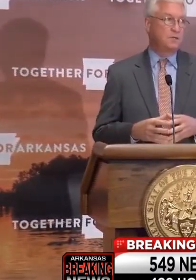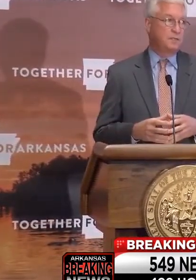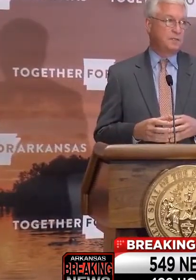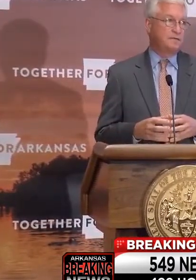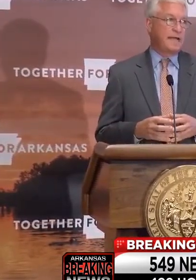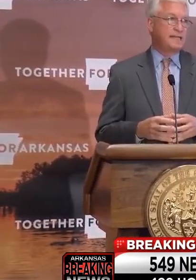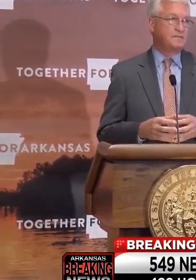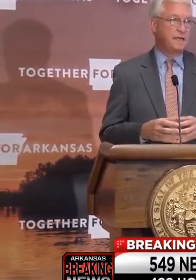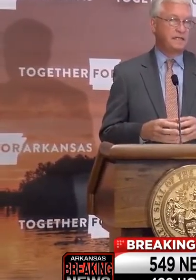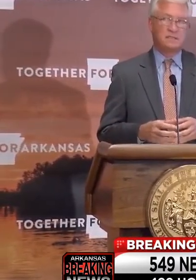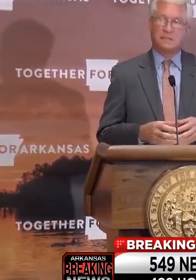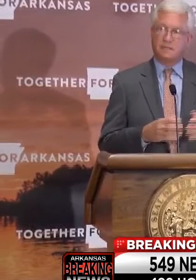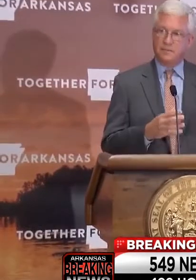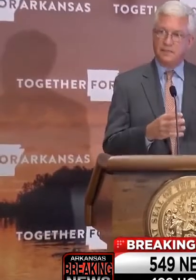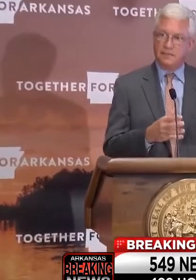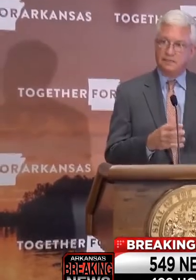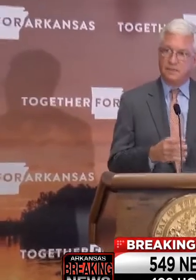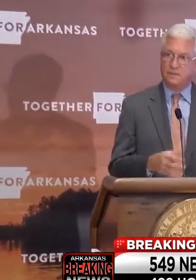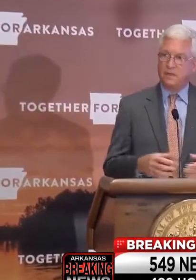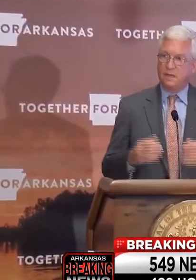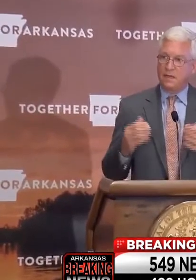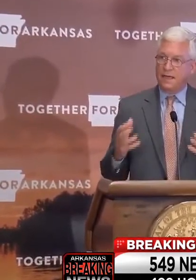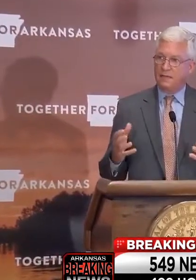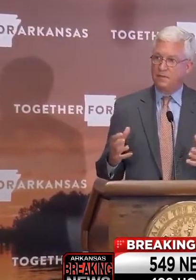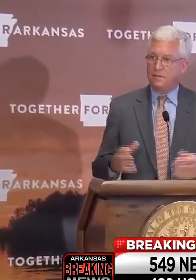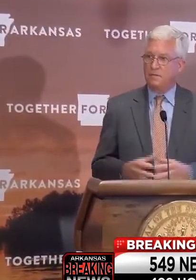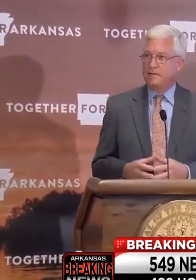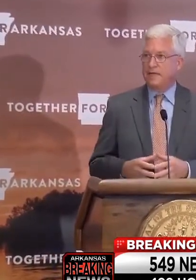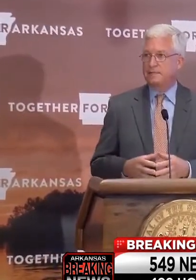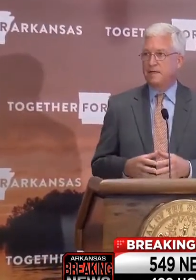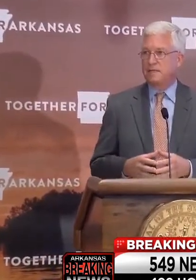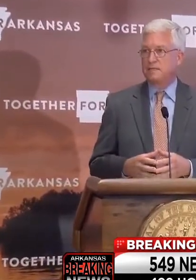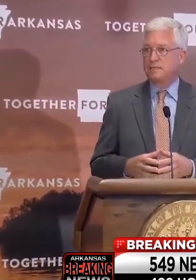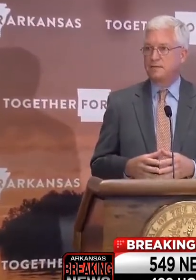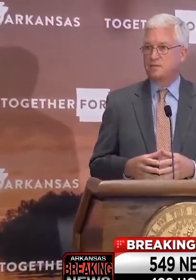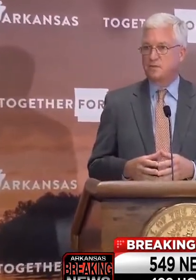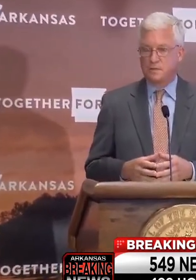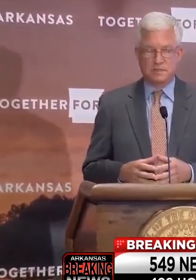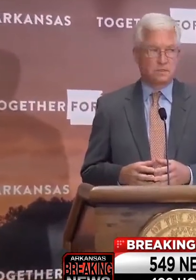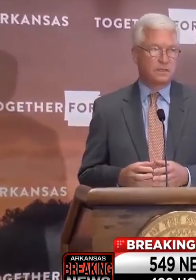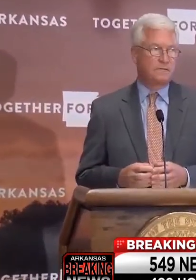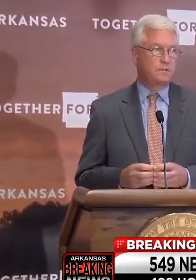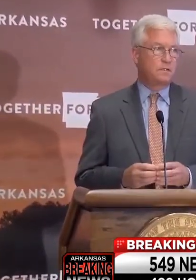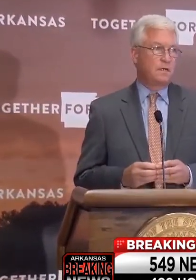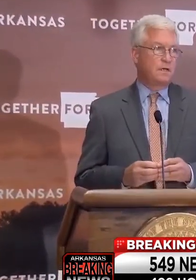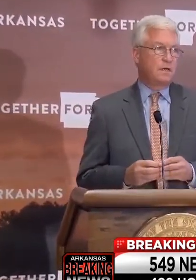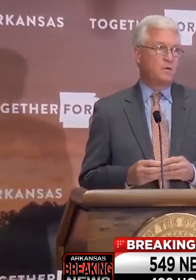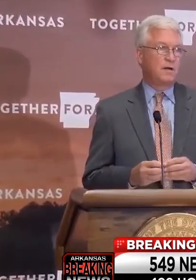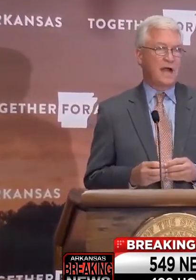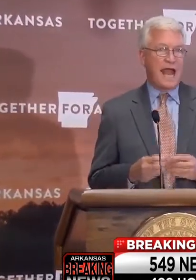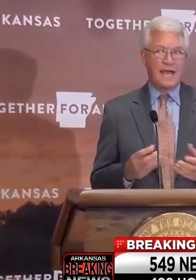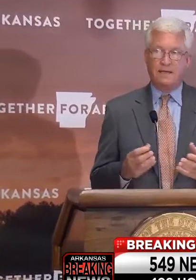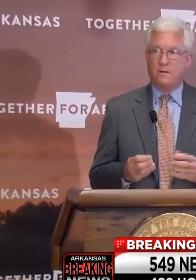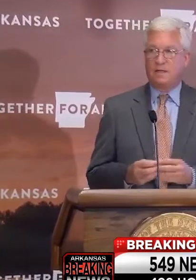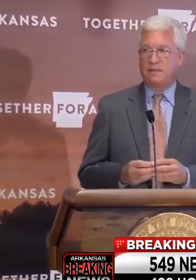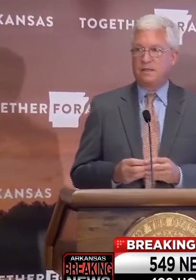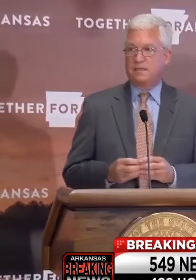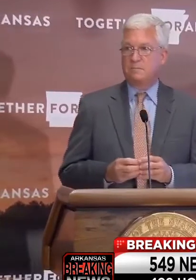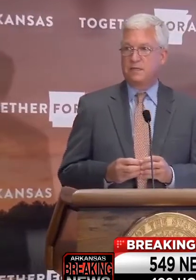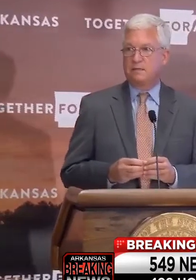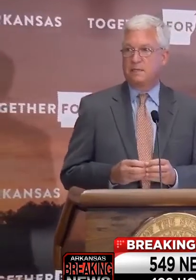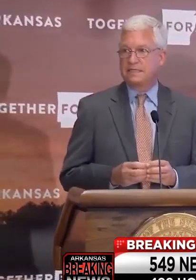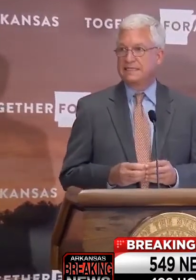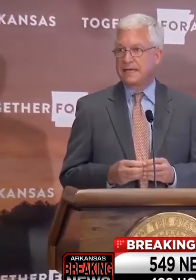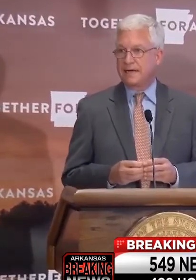on cumulative and active cases at the community level and cumulative and active cases at the school district level. We are adding what I think